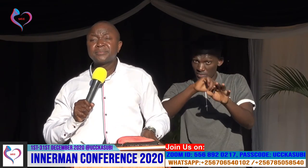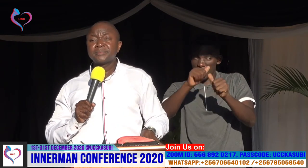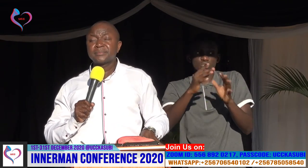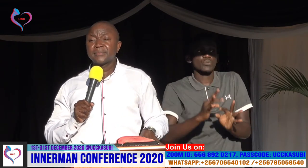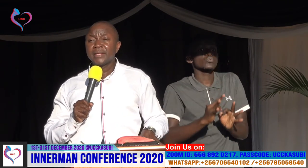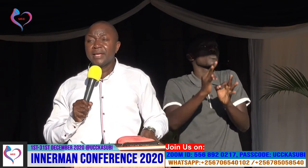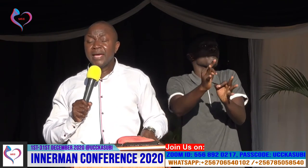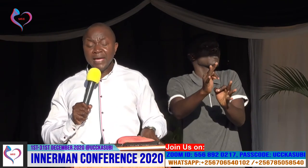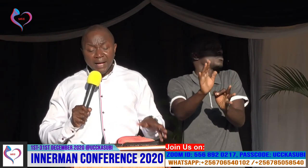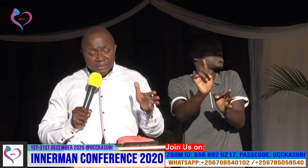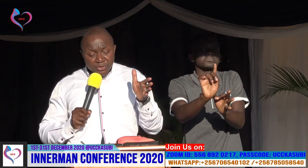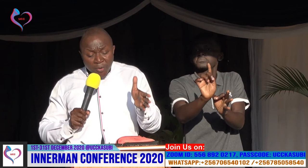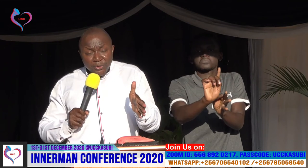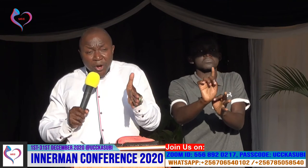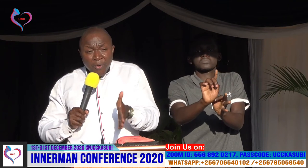there is no